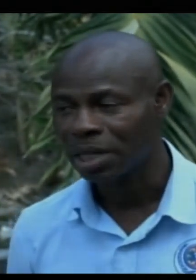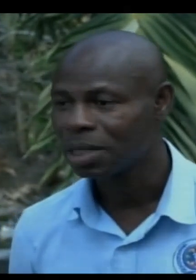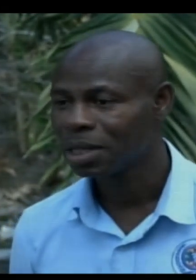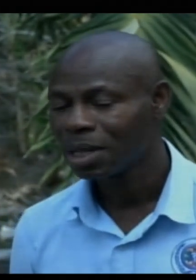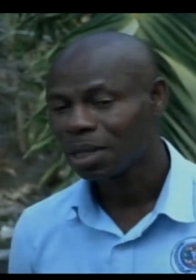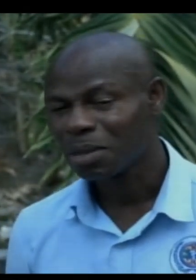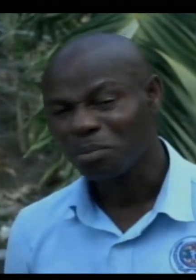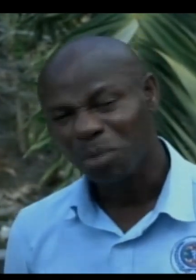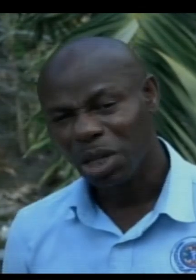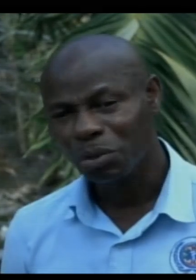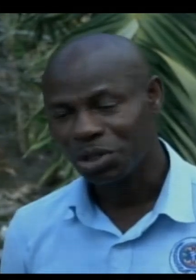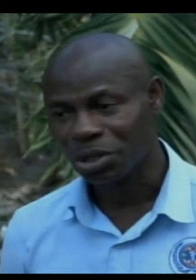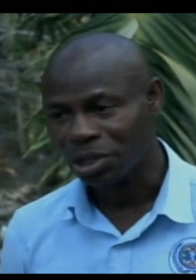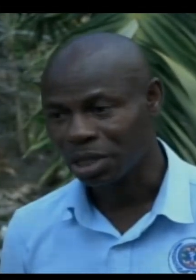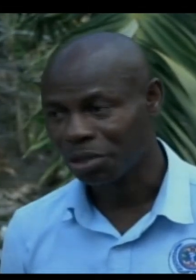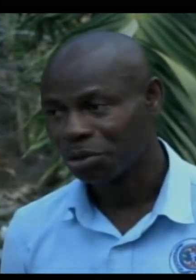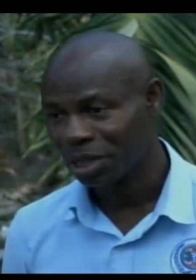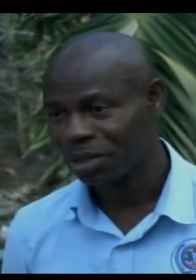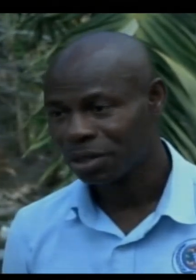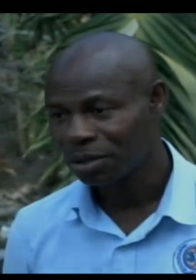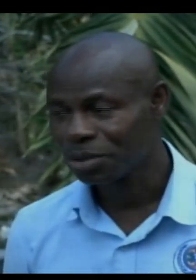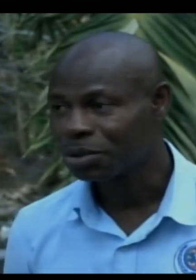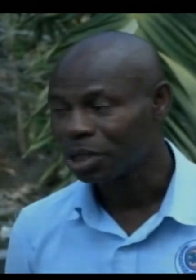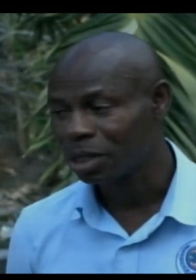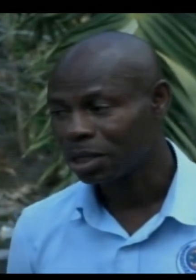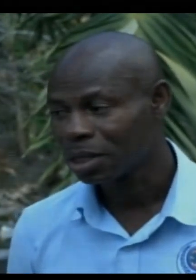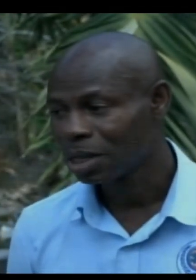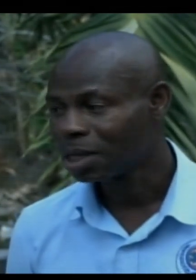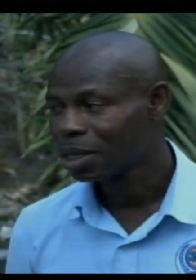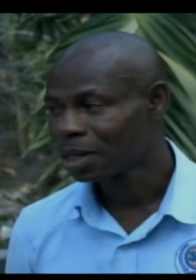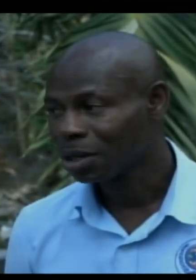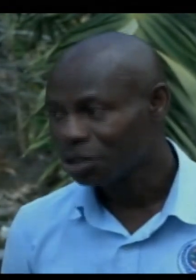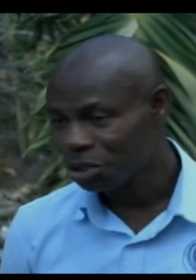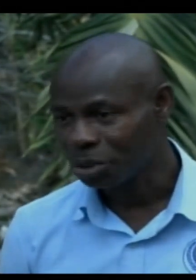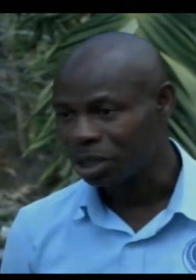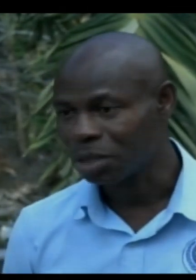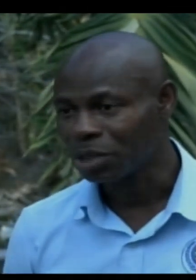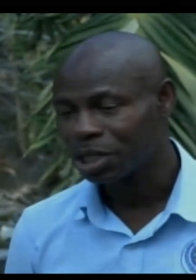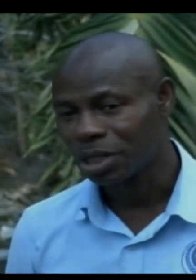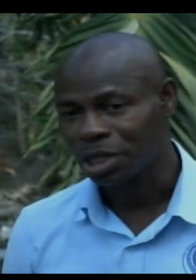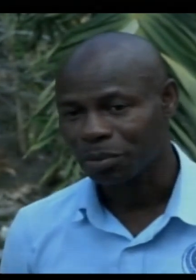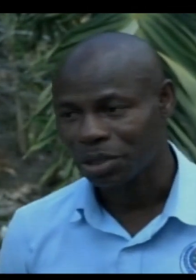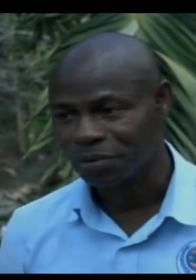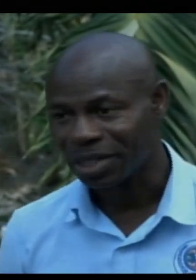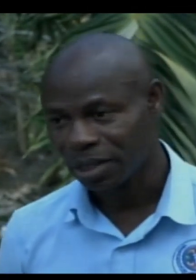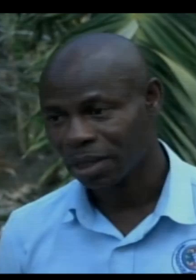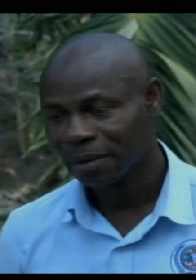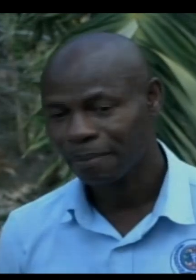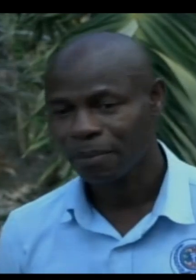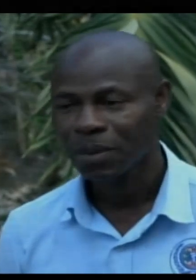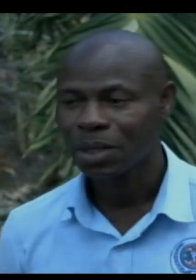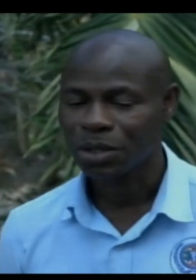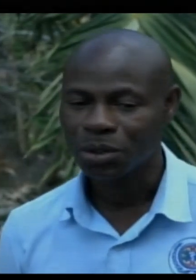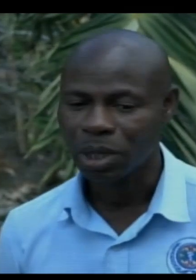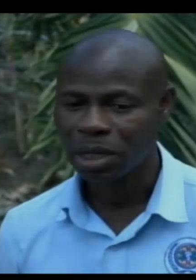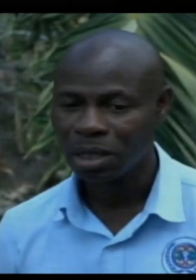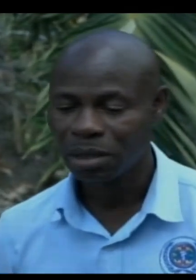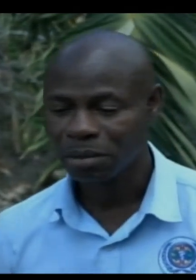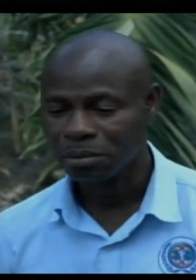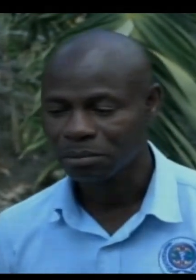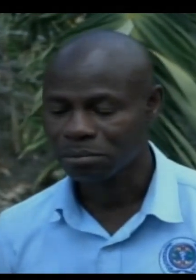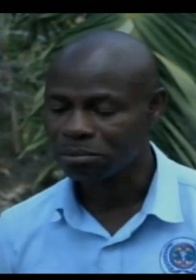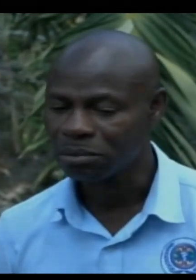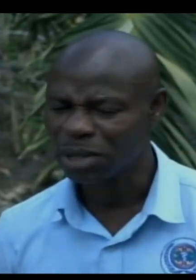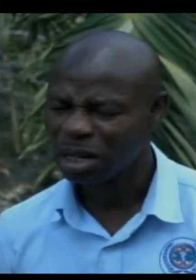ship that may result in a threat to the country in which the ship is visiting. So